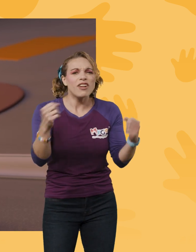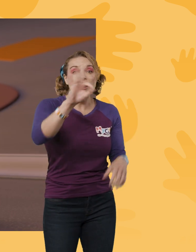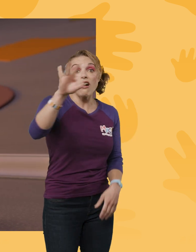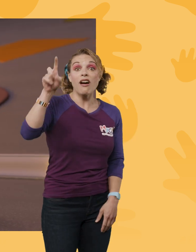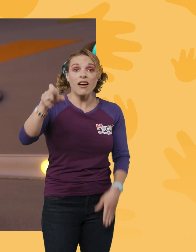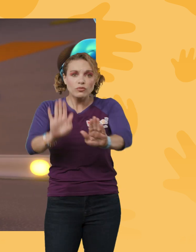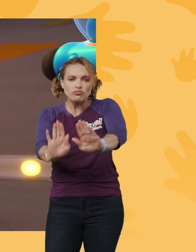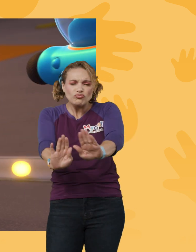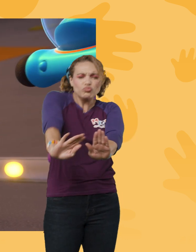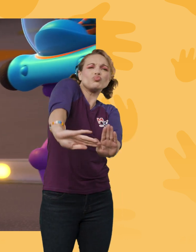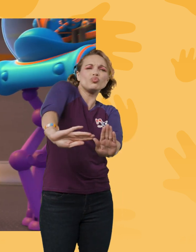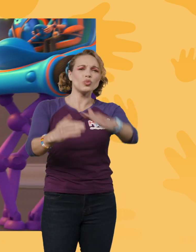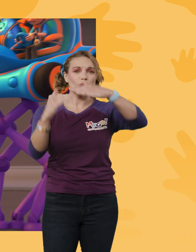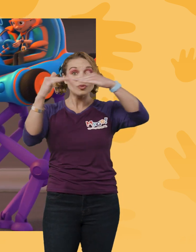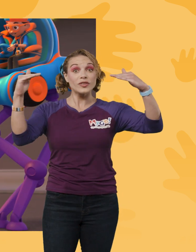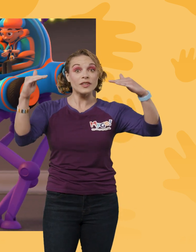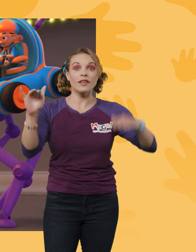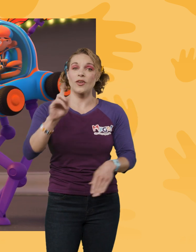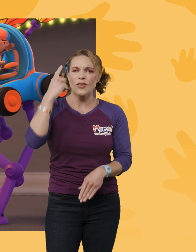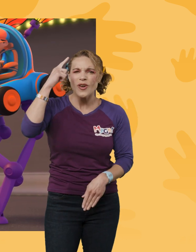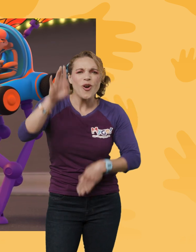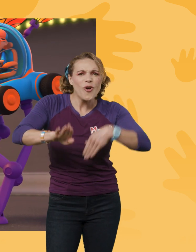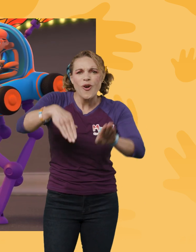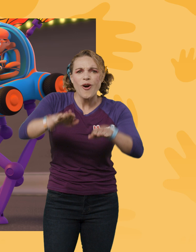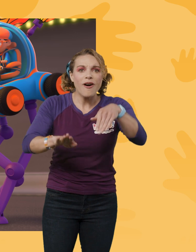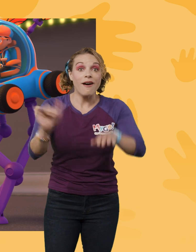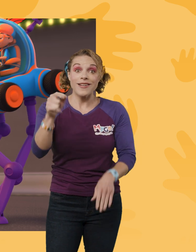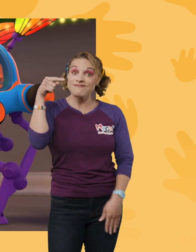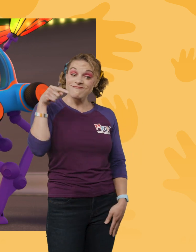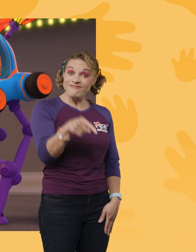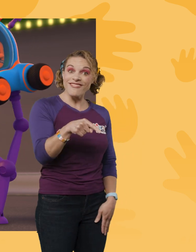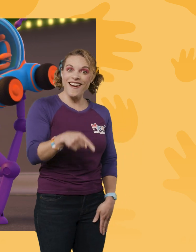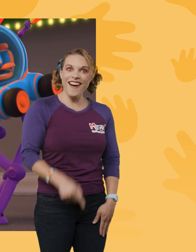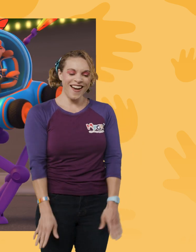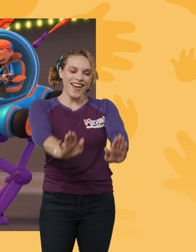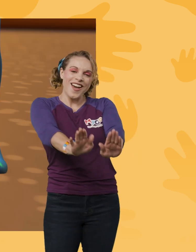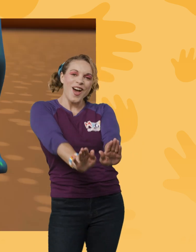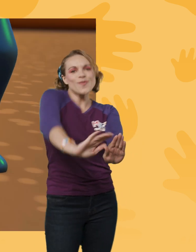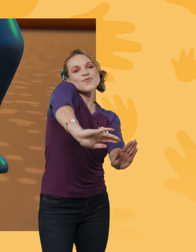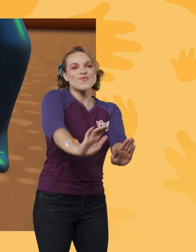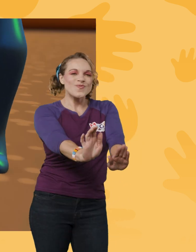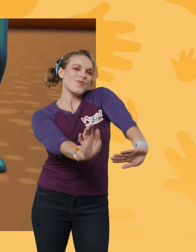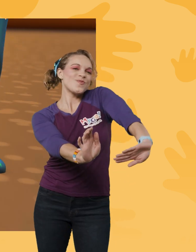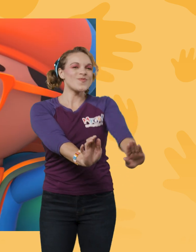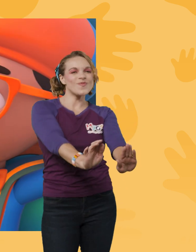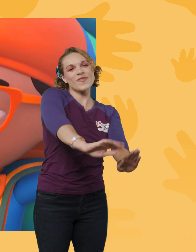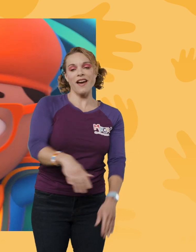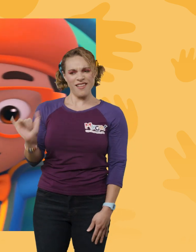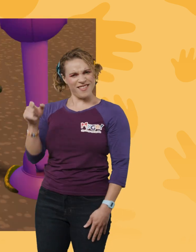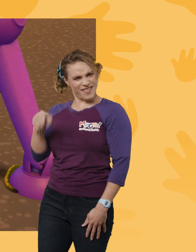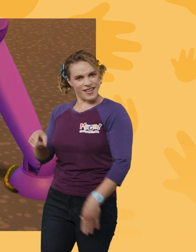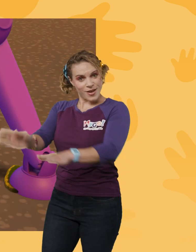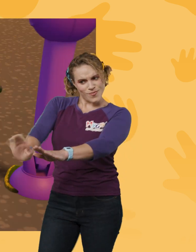so strong that we have to push ourselves off the ceiling to walk. Like this.